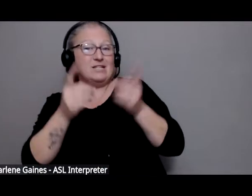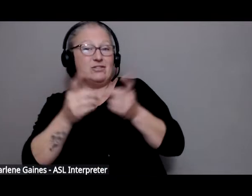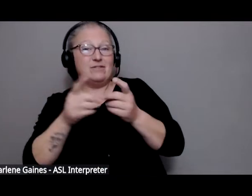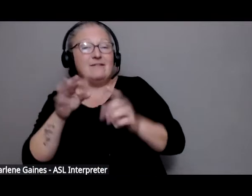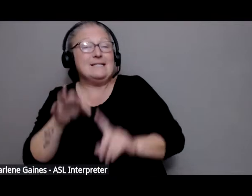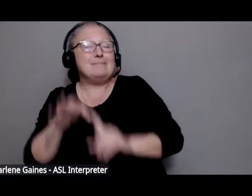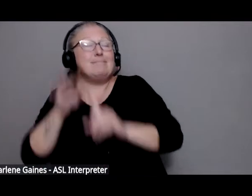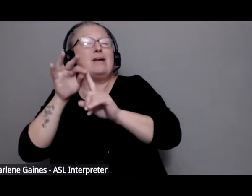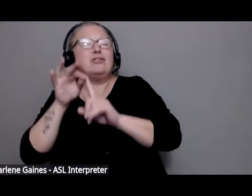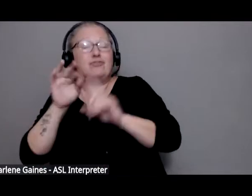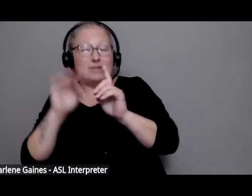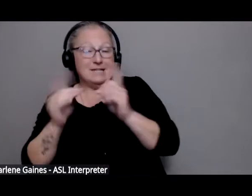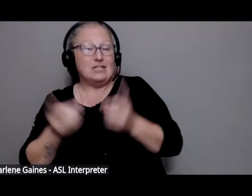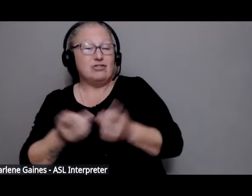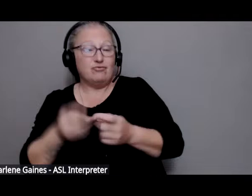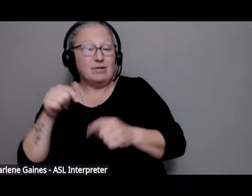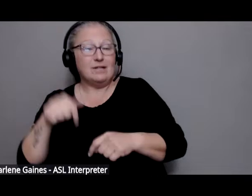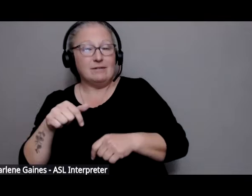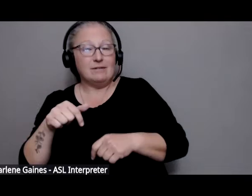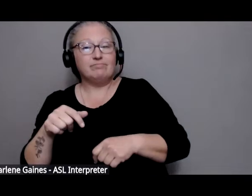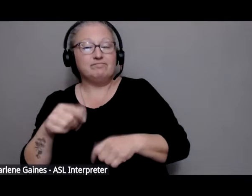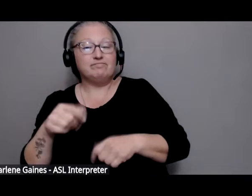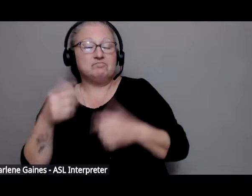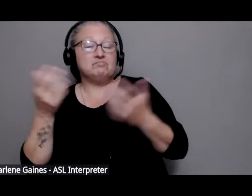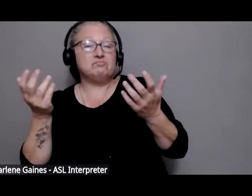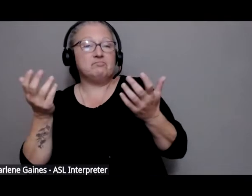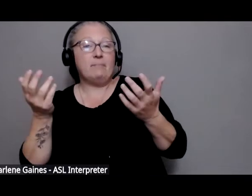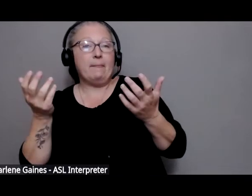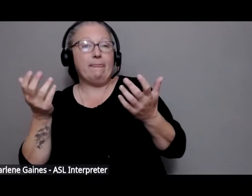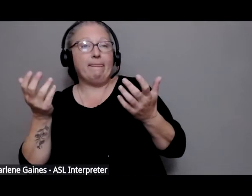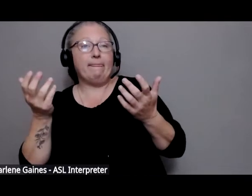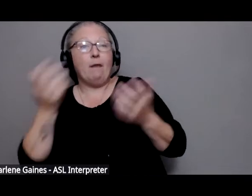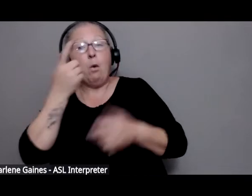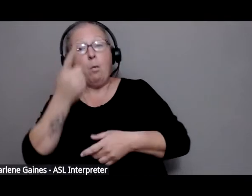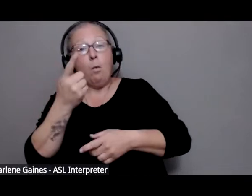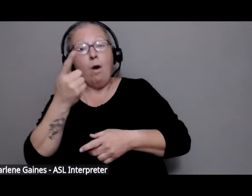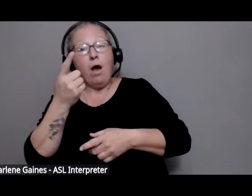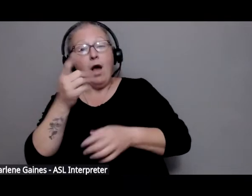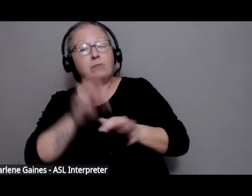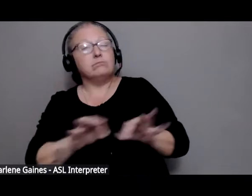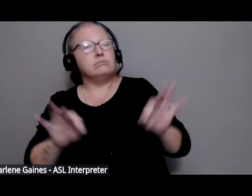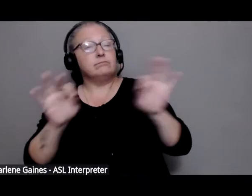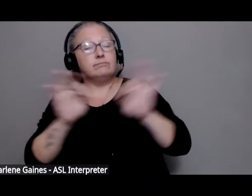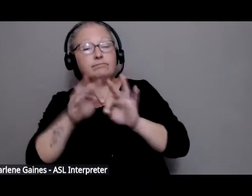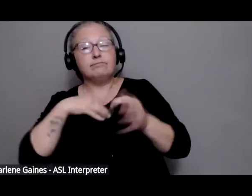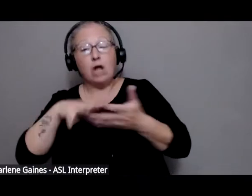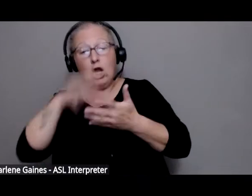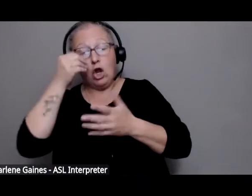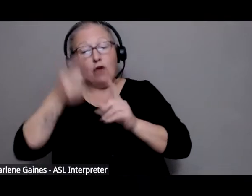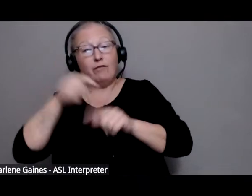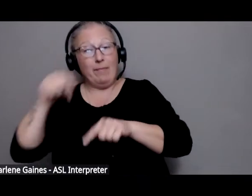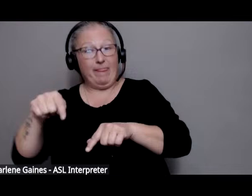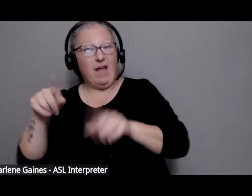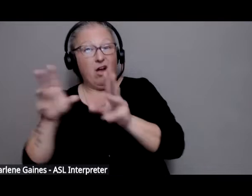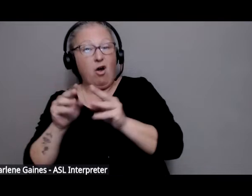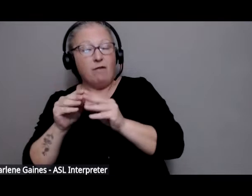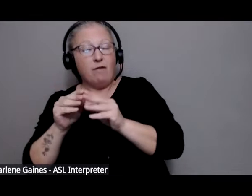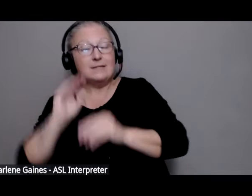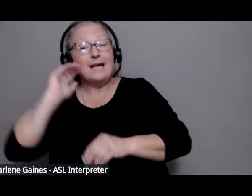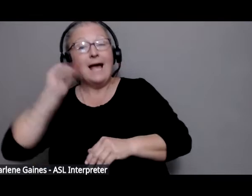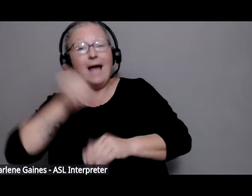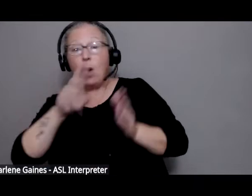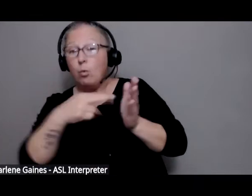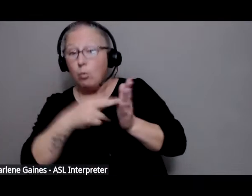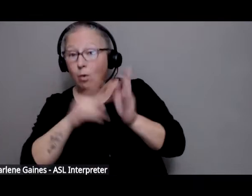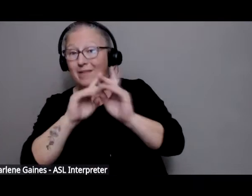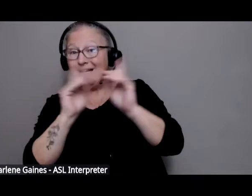district. And I'll leave you with this. One of the key pieces that I learned from this conference is that our role as district leaders